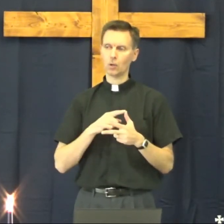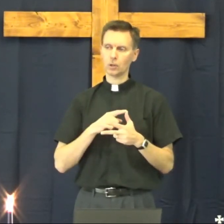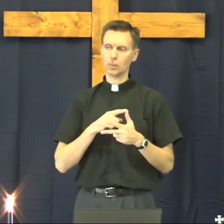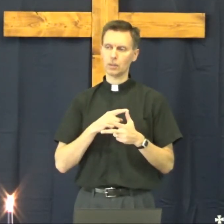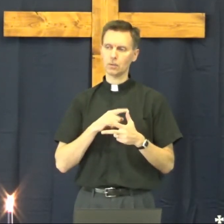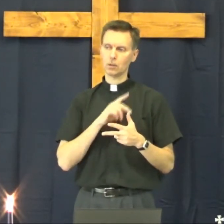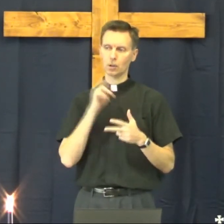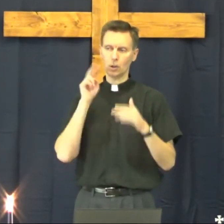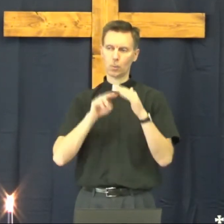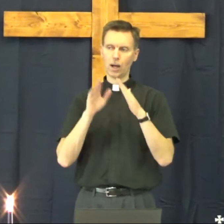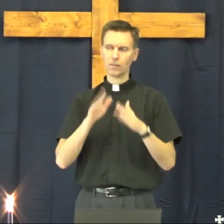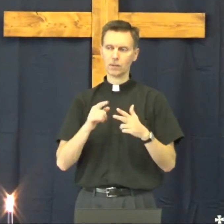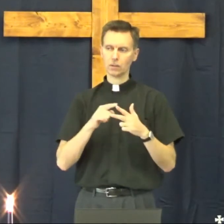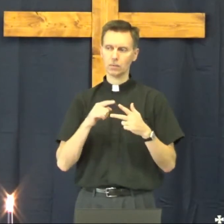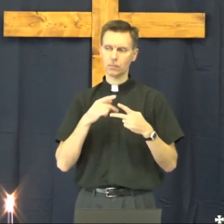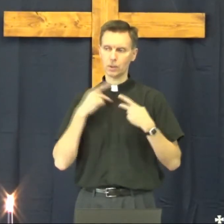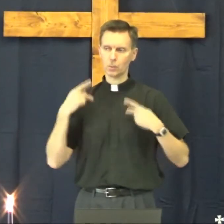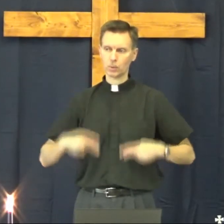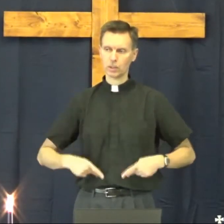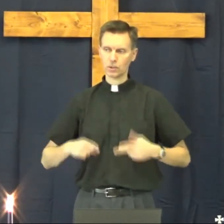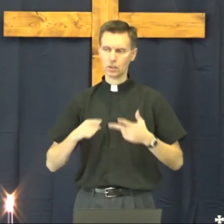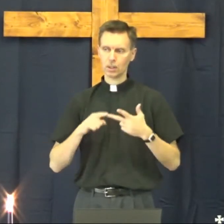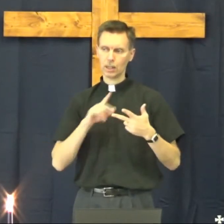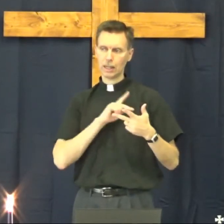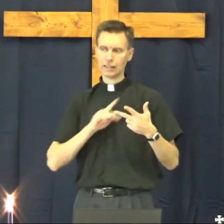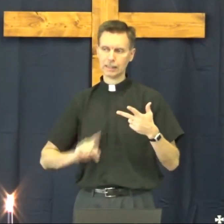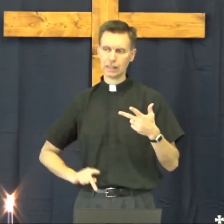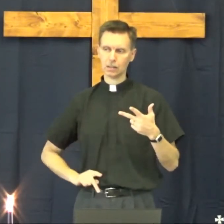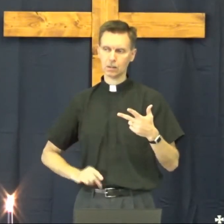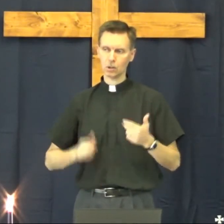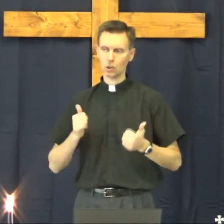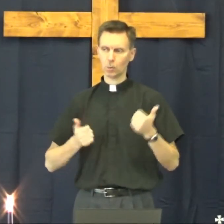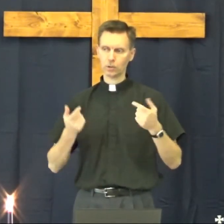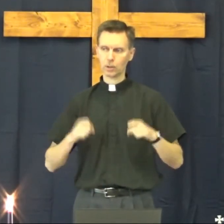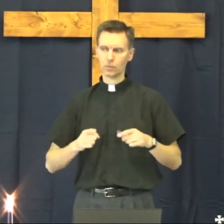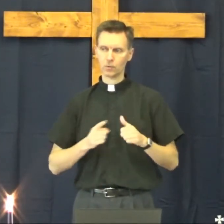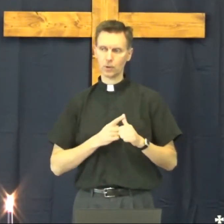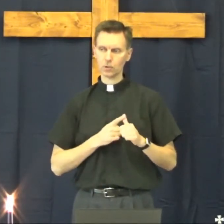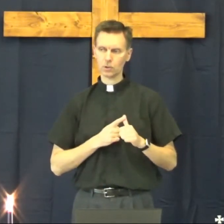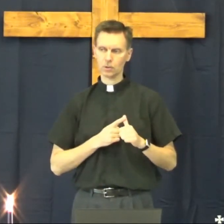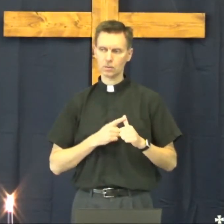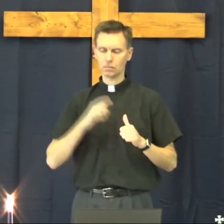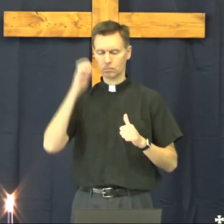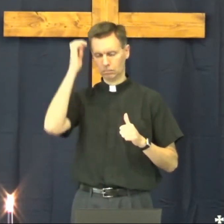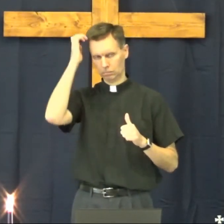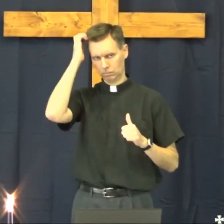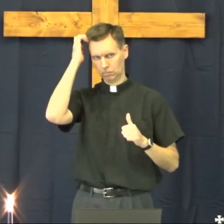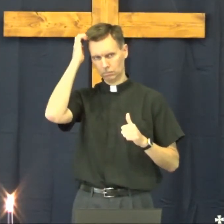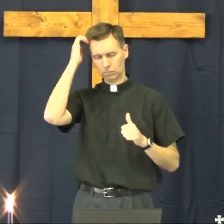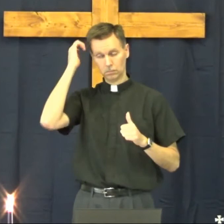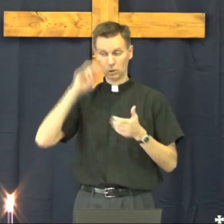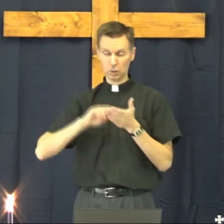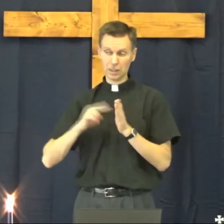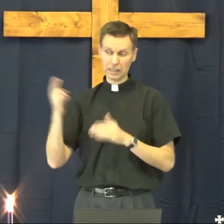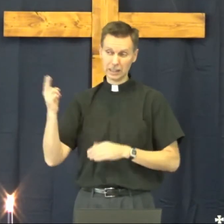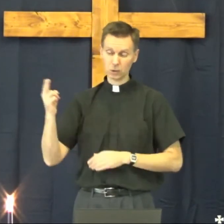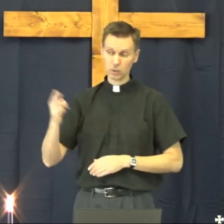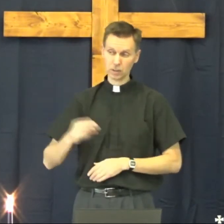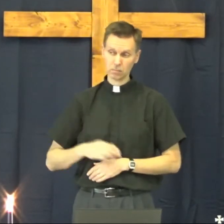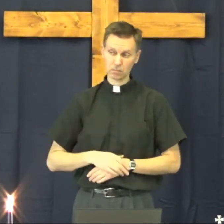You mean prophet, yes. Priest, and king, which comes first? Yes. You mean in history?